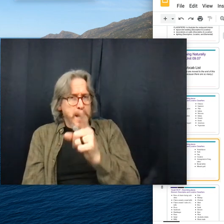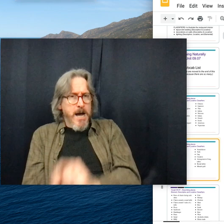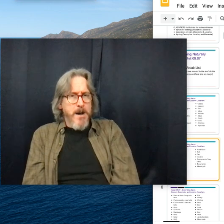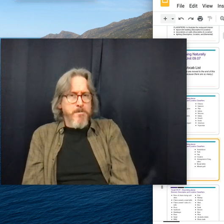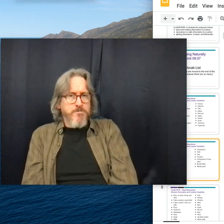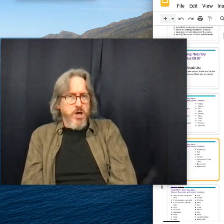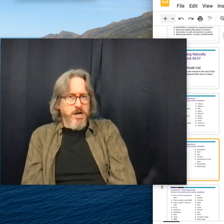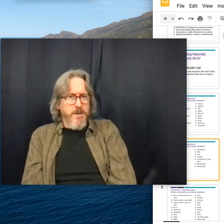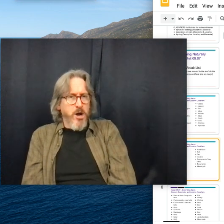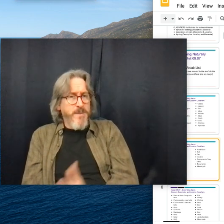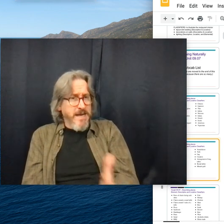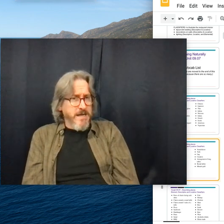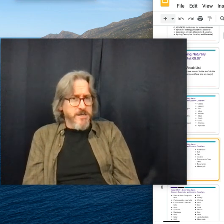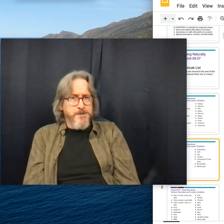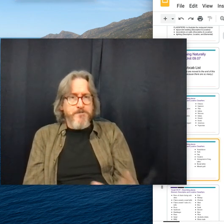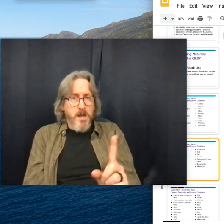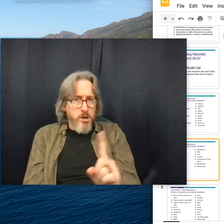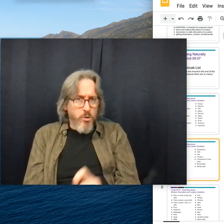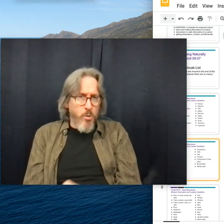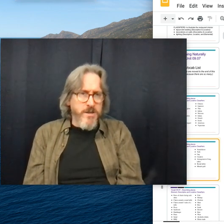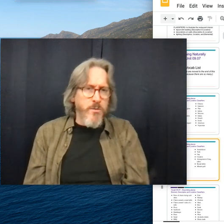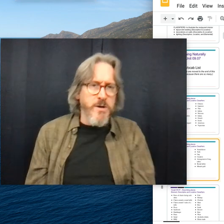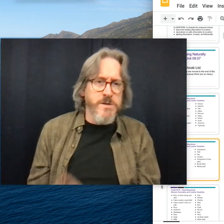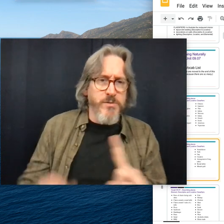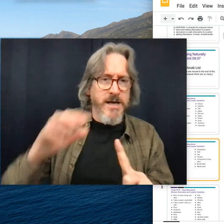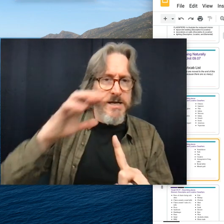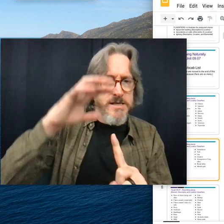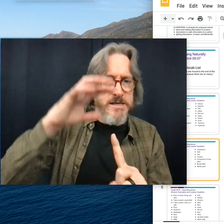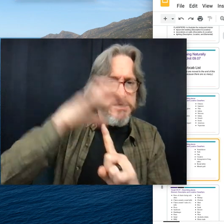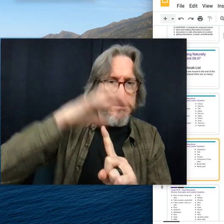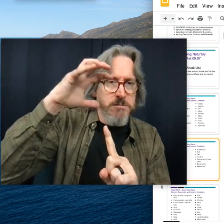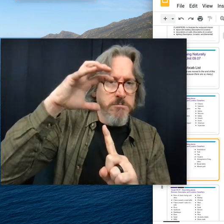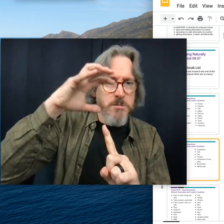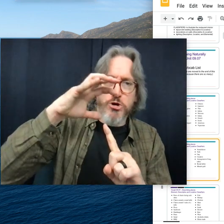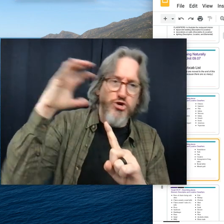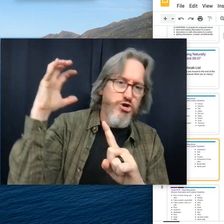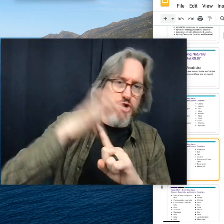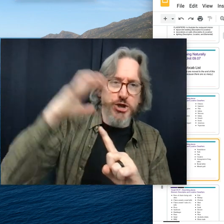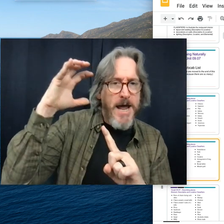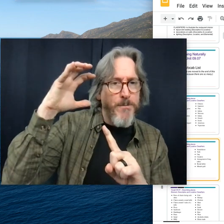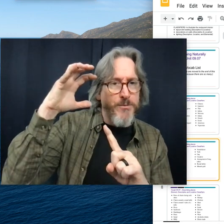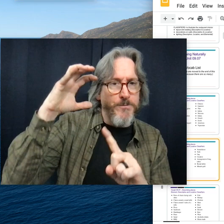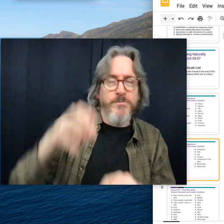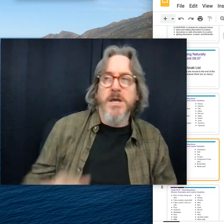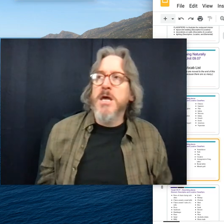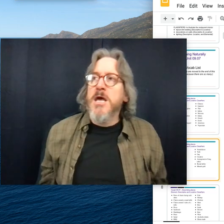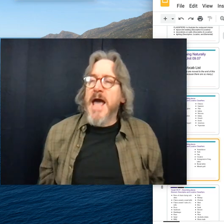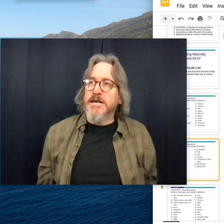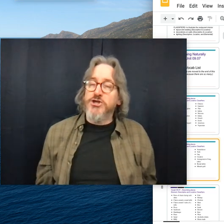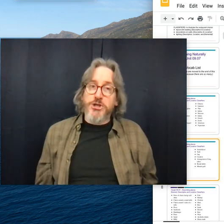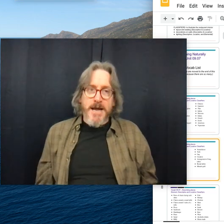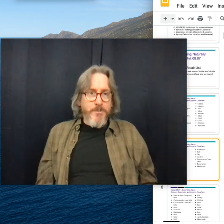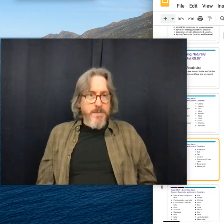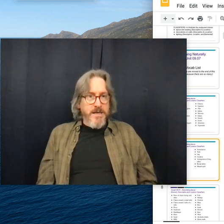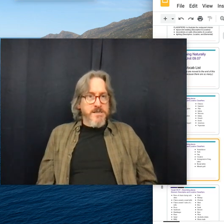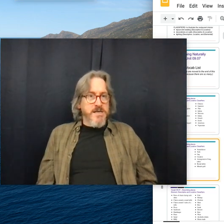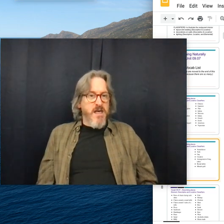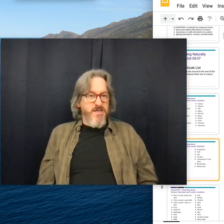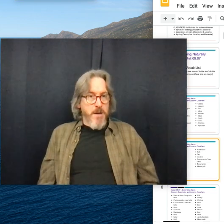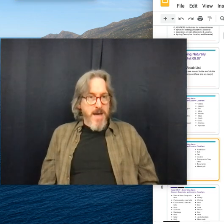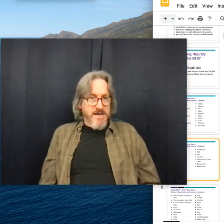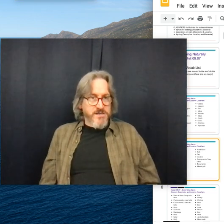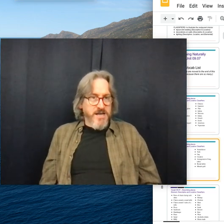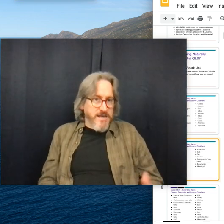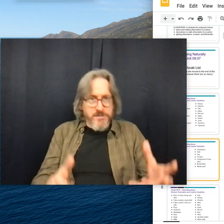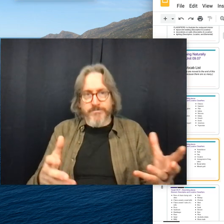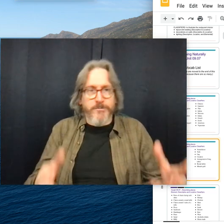things talking about opinions. The one that I want to explain is this, champ. And champ means